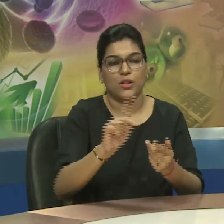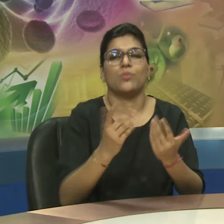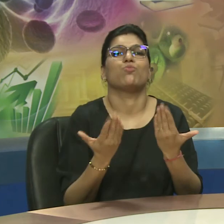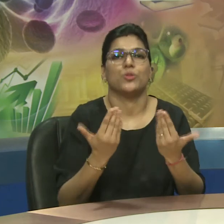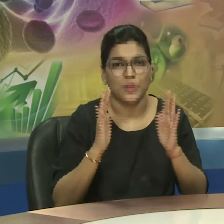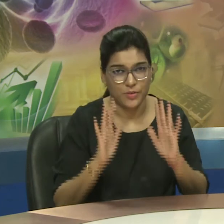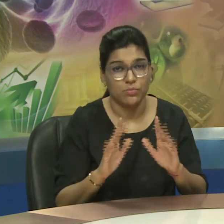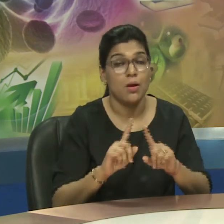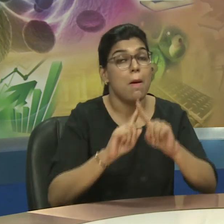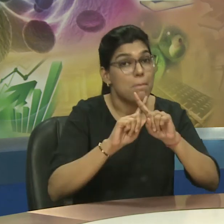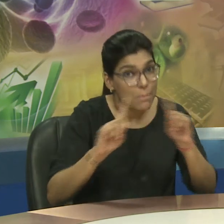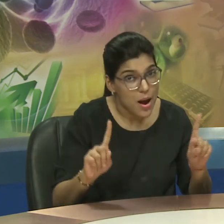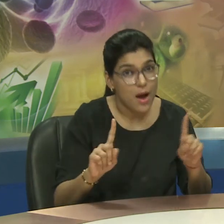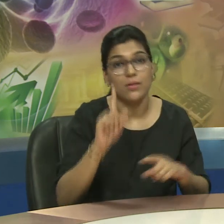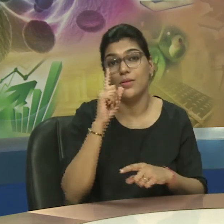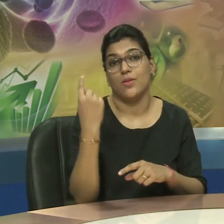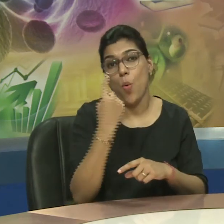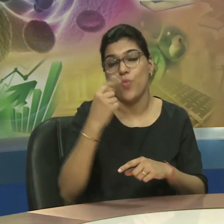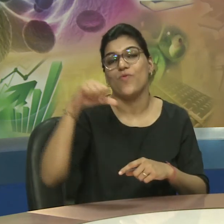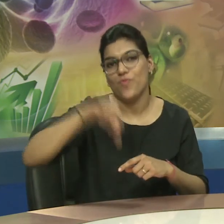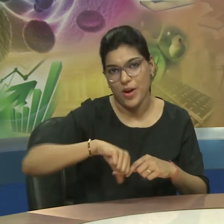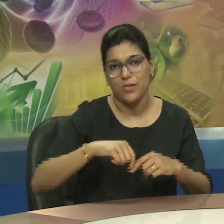Because loss of life cannot be